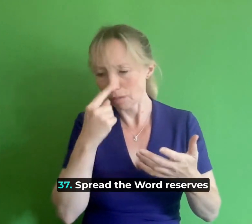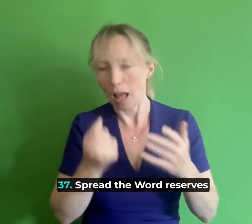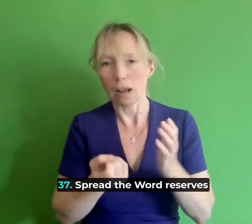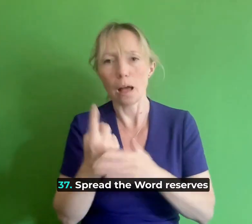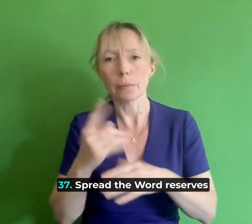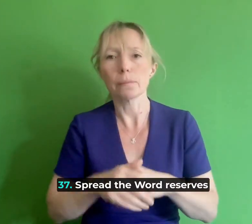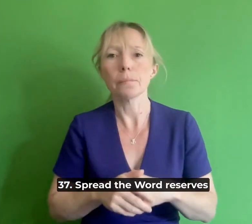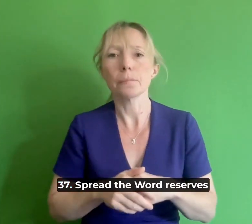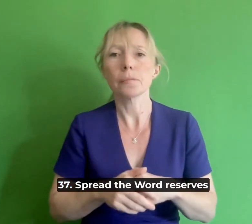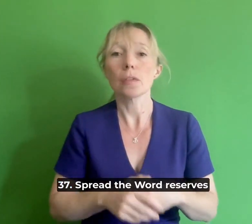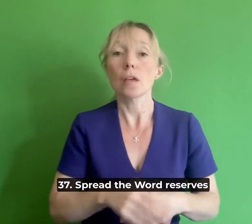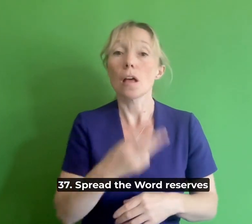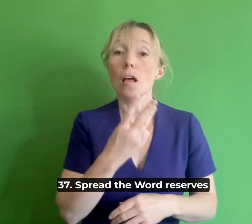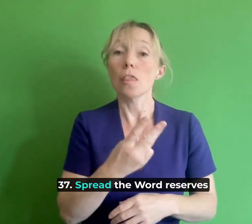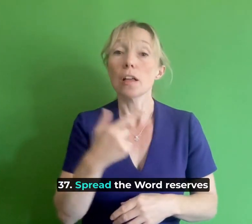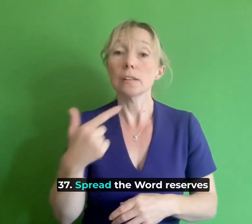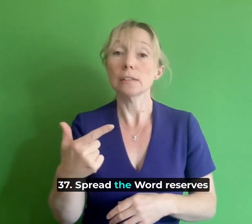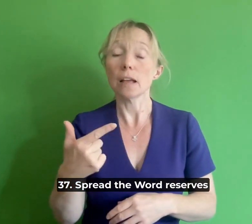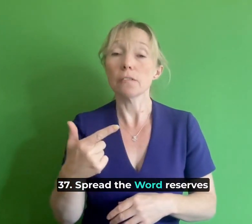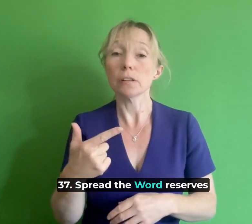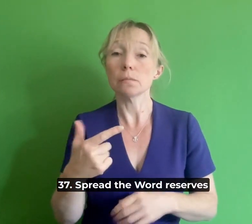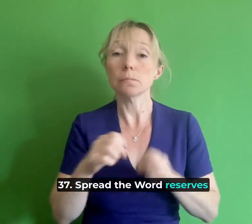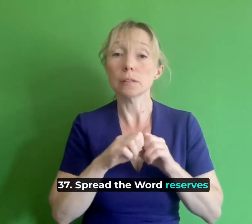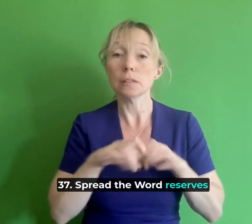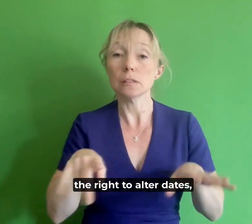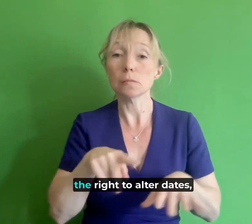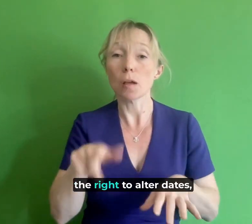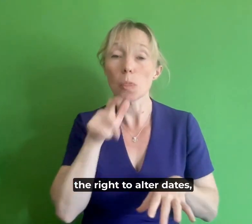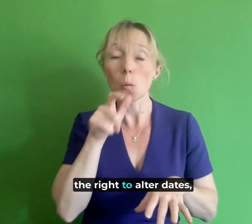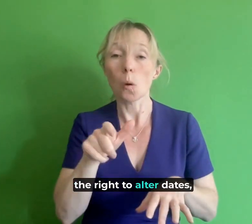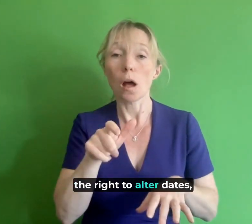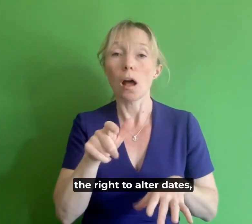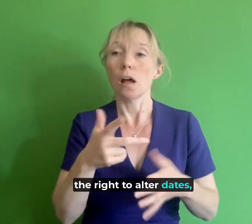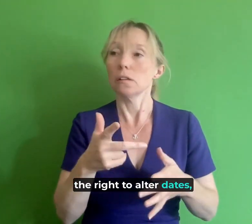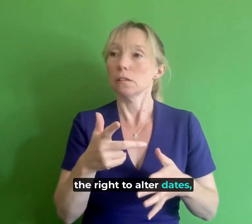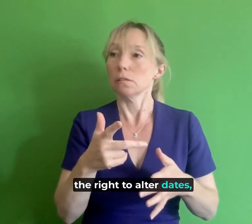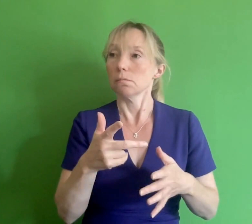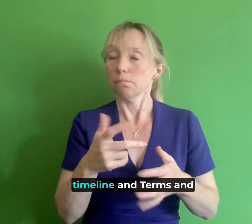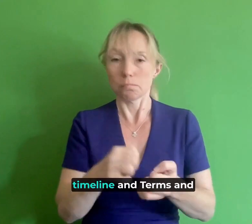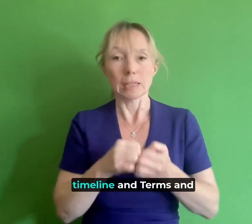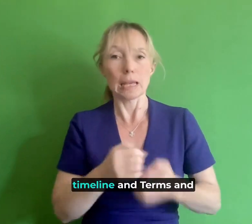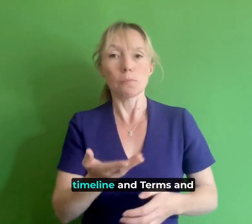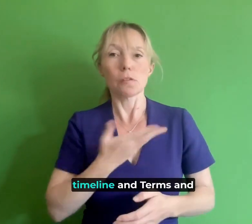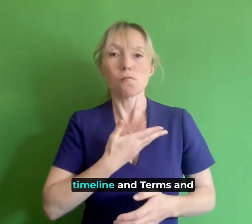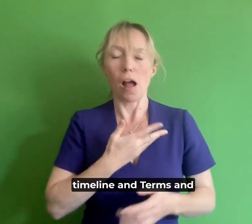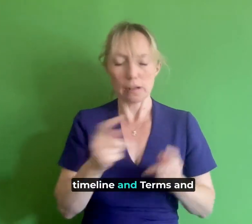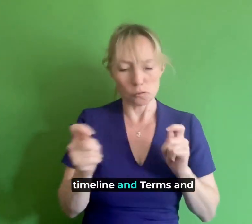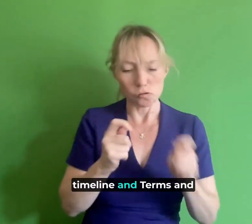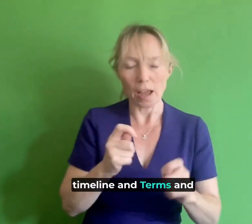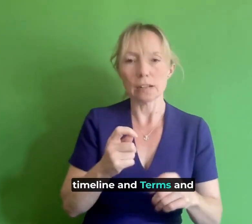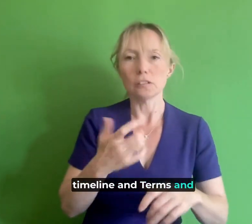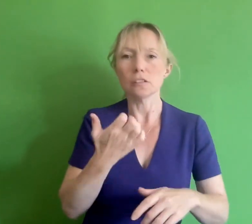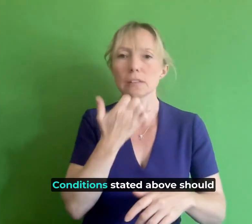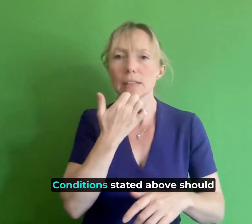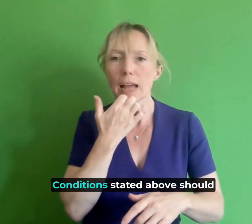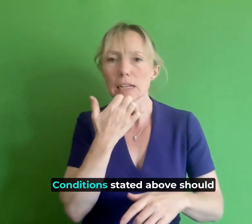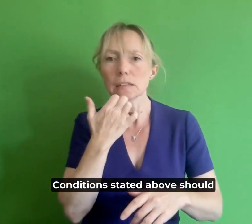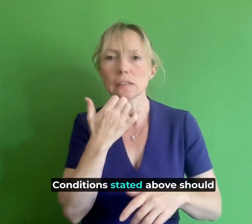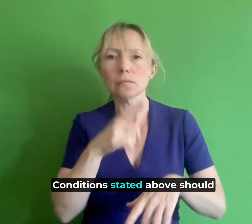37. Spread the Word reserves the right to alter dates, timeline, and terms and conditions stated